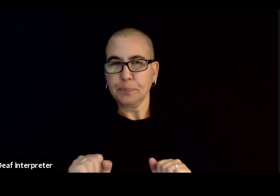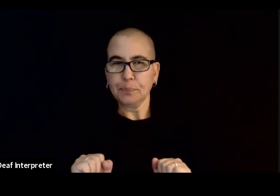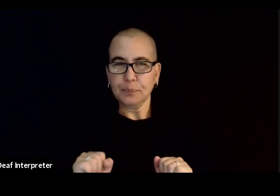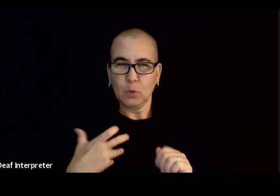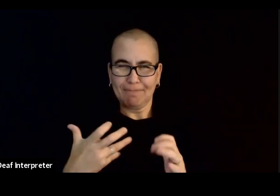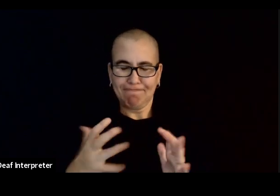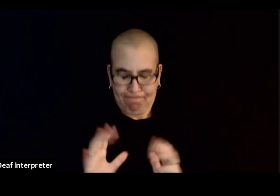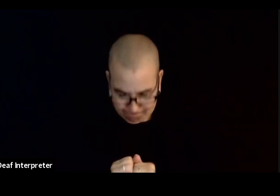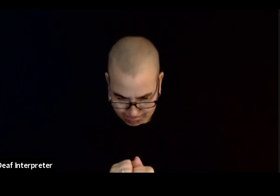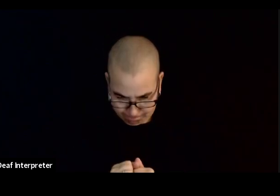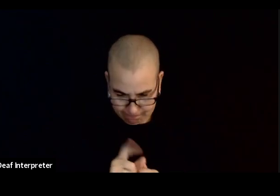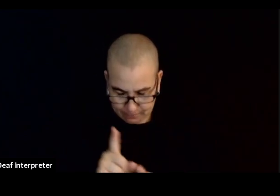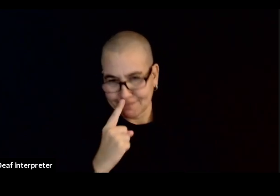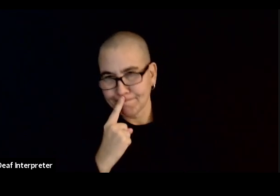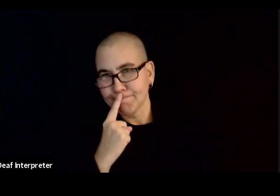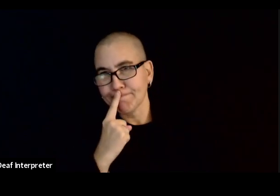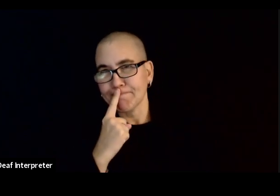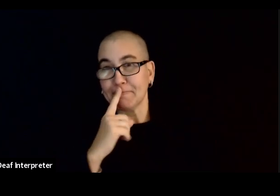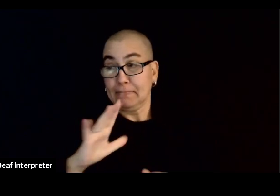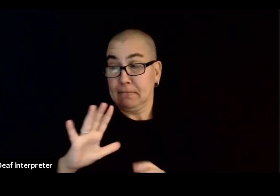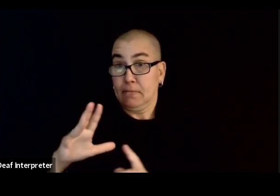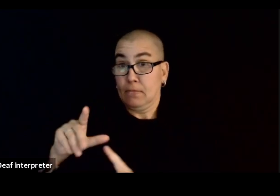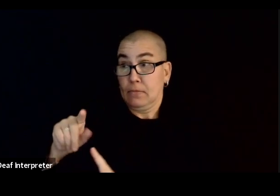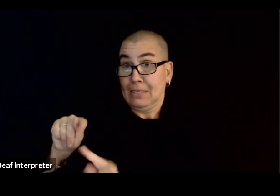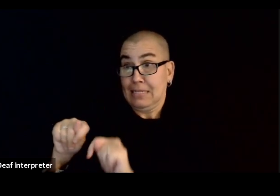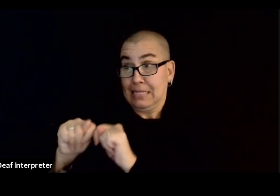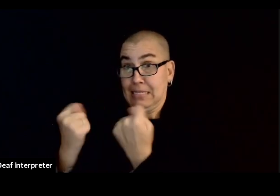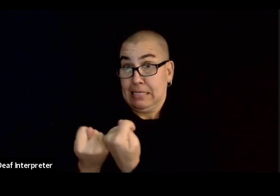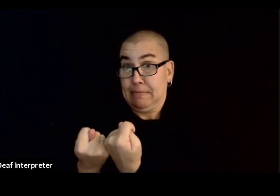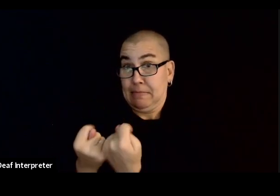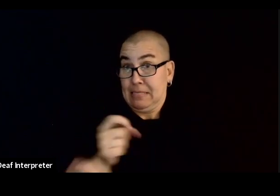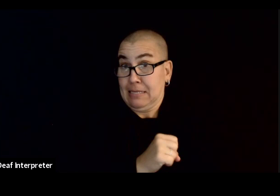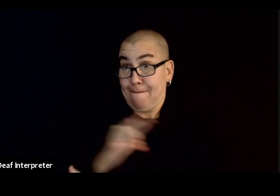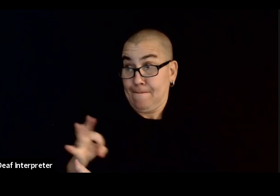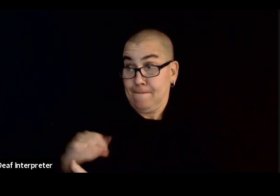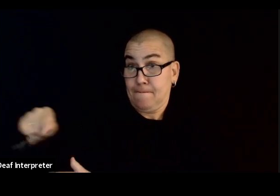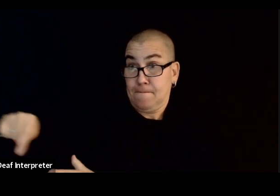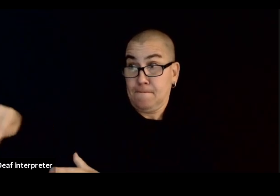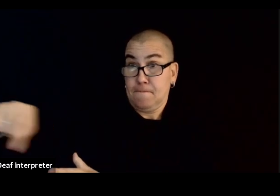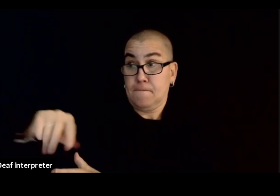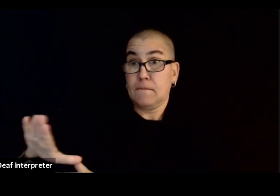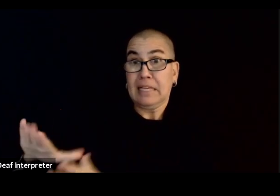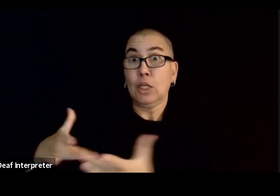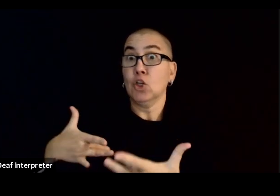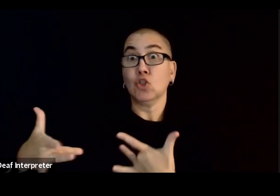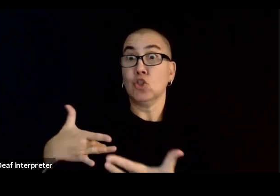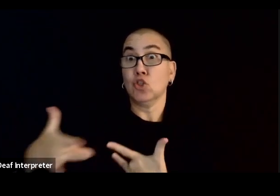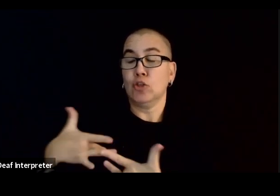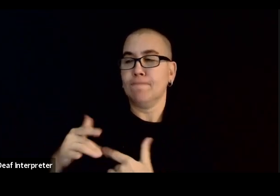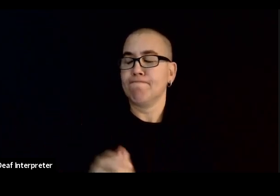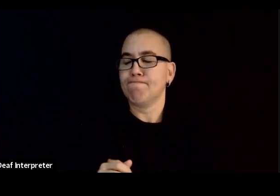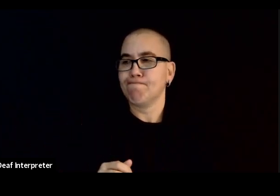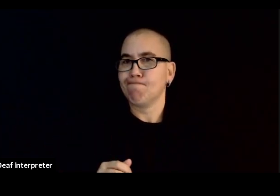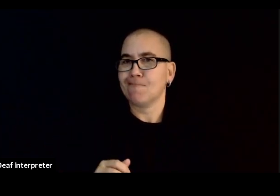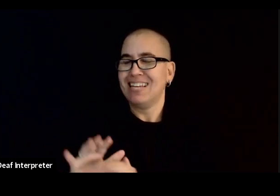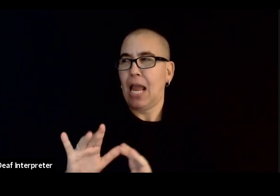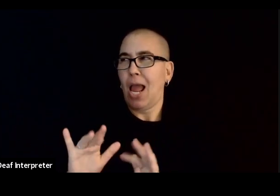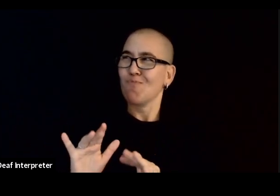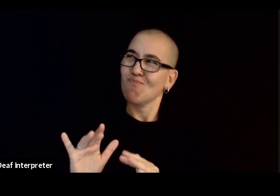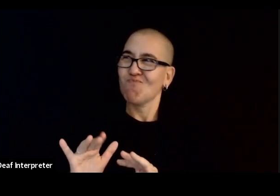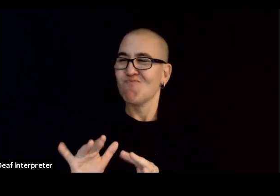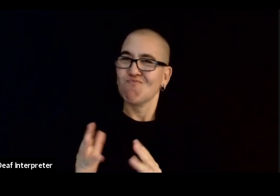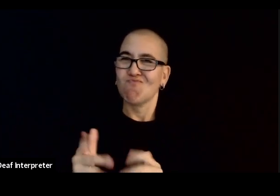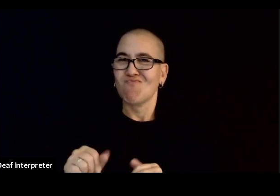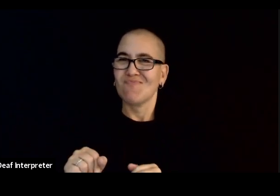concerns raised by the team in the field were concerning. We acted at what we feel is